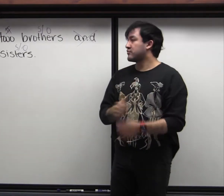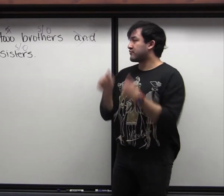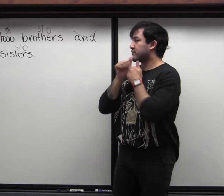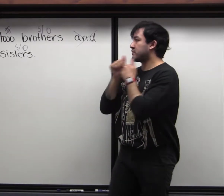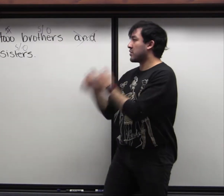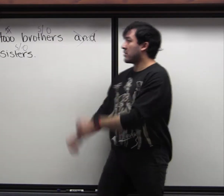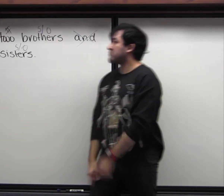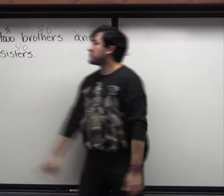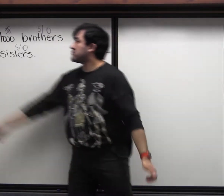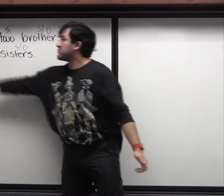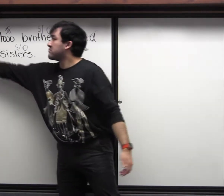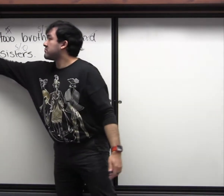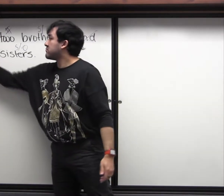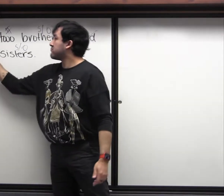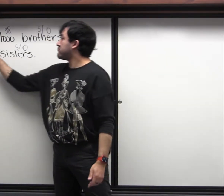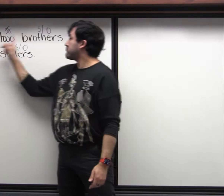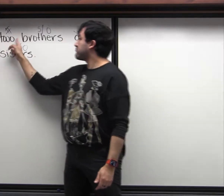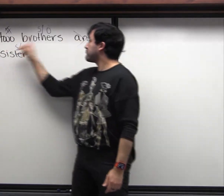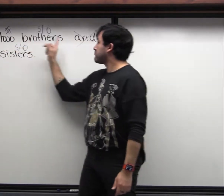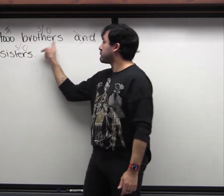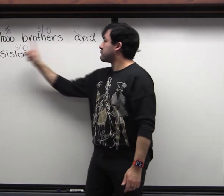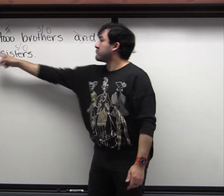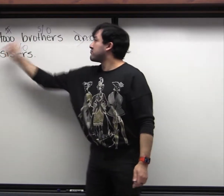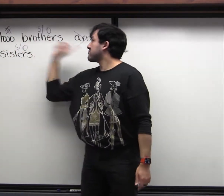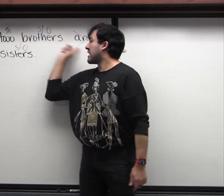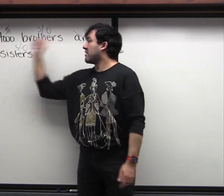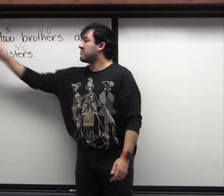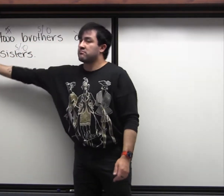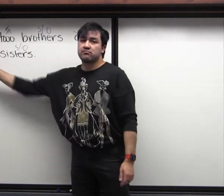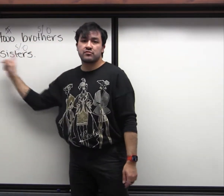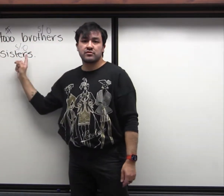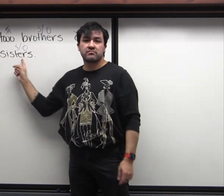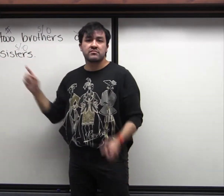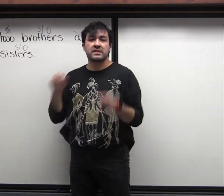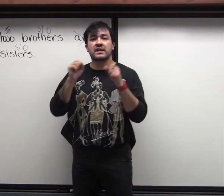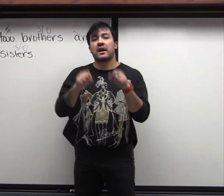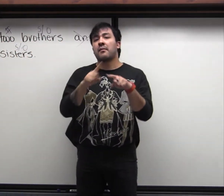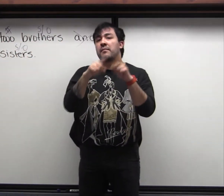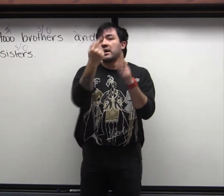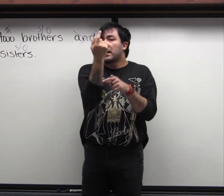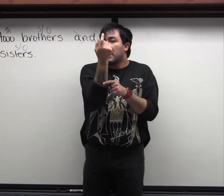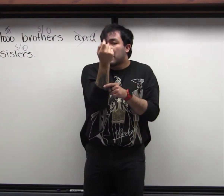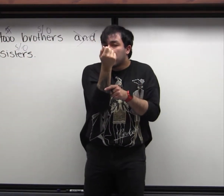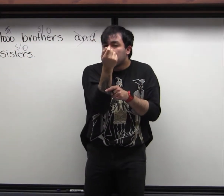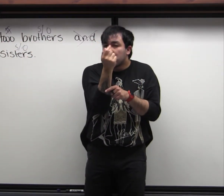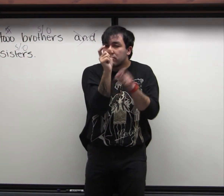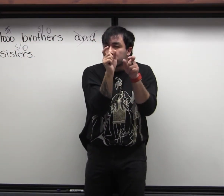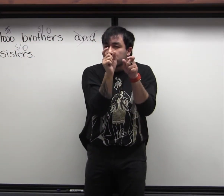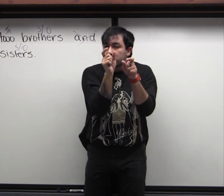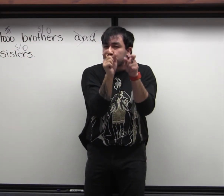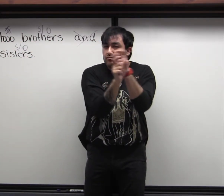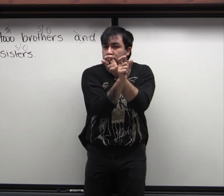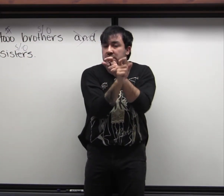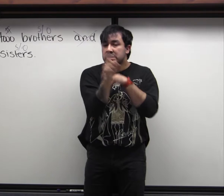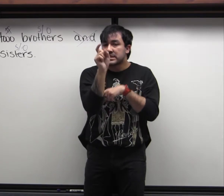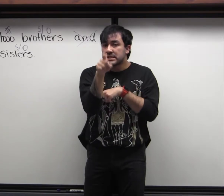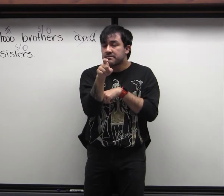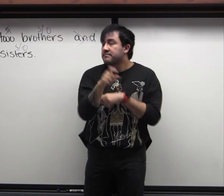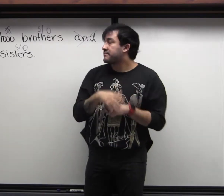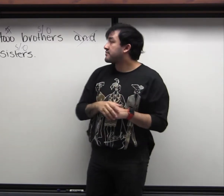can just basically follow this. We don't really want to mix things up. So there's going to be a little bit